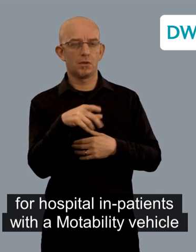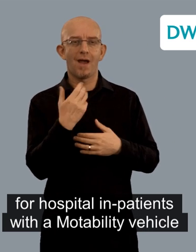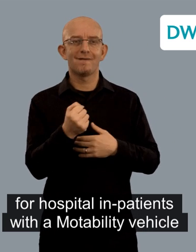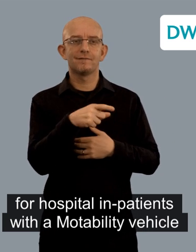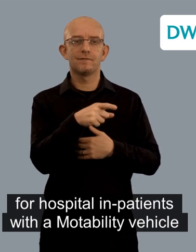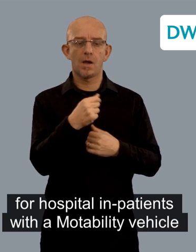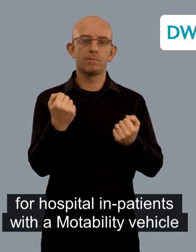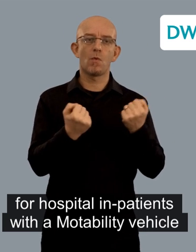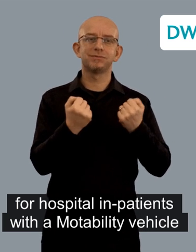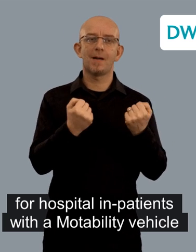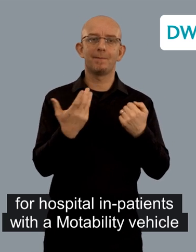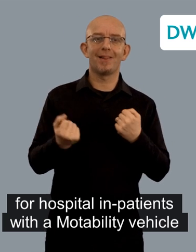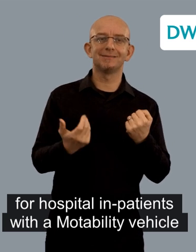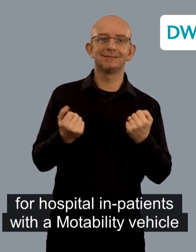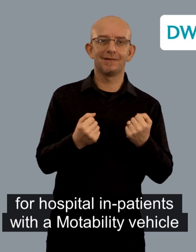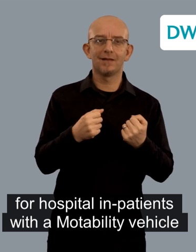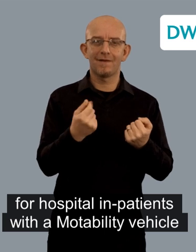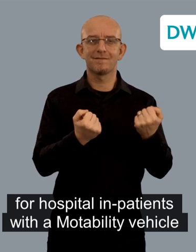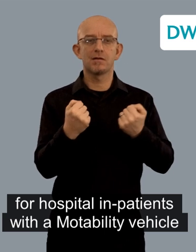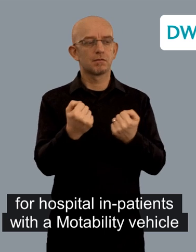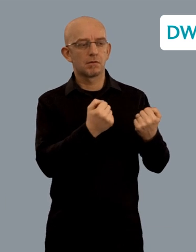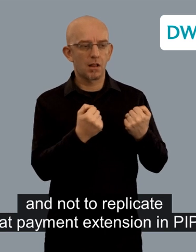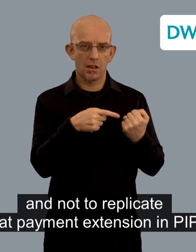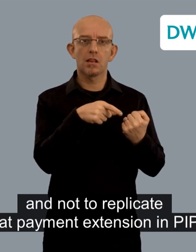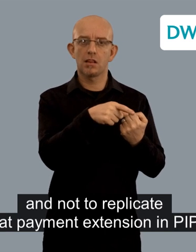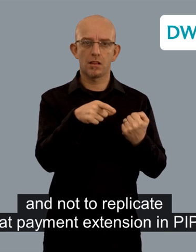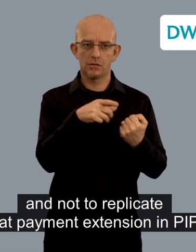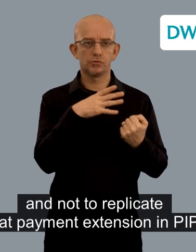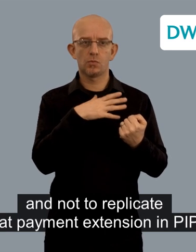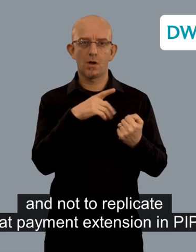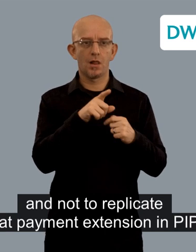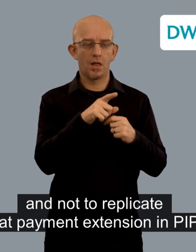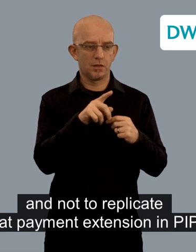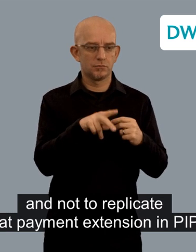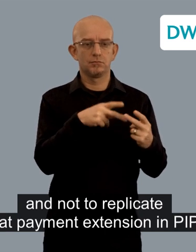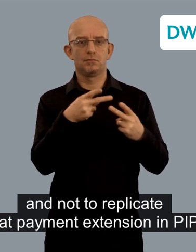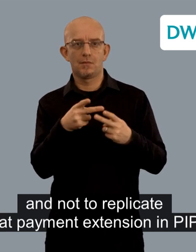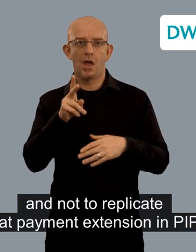and not to replicate that payment extension in PIP.